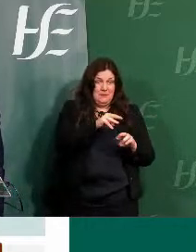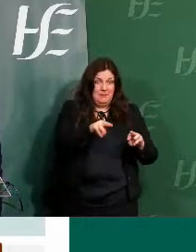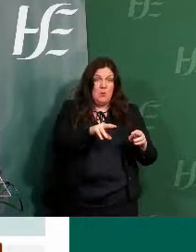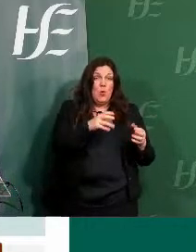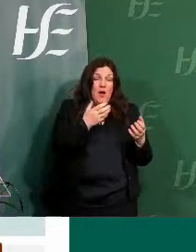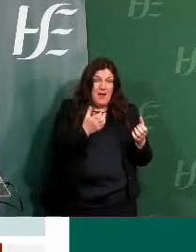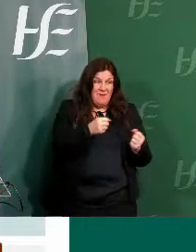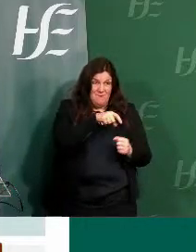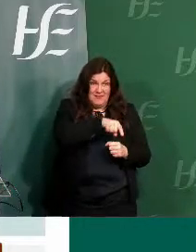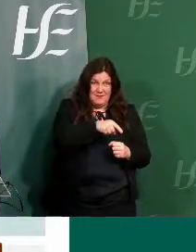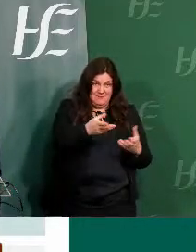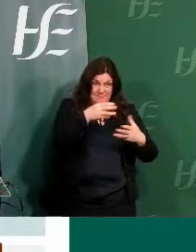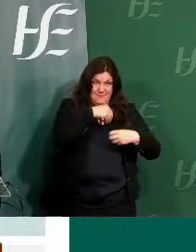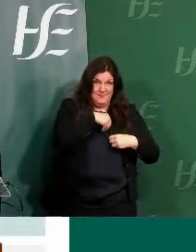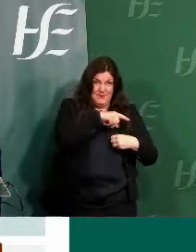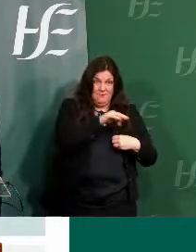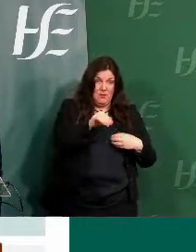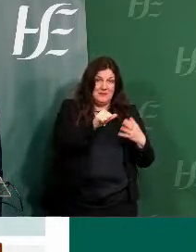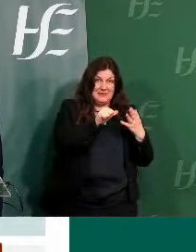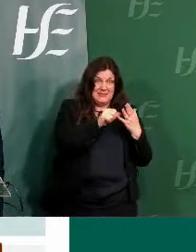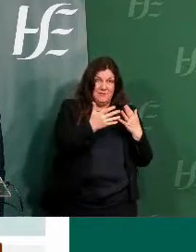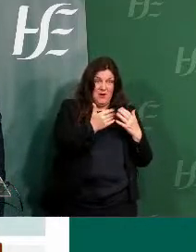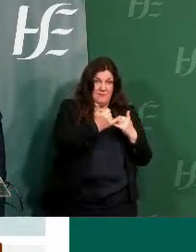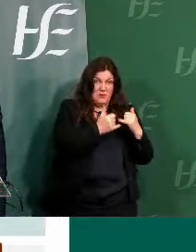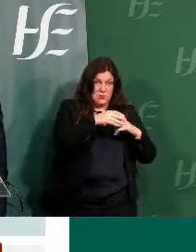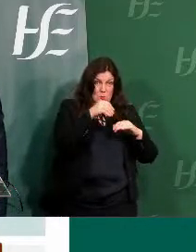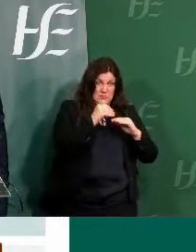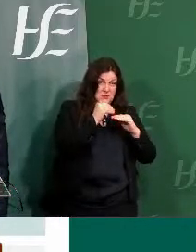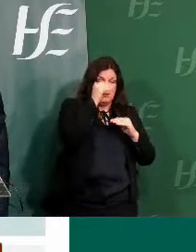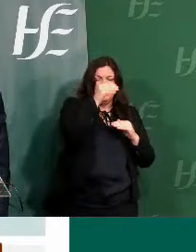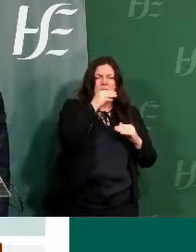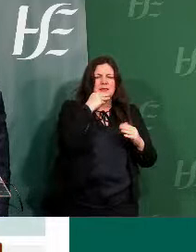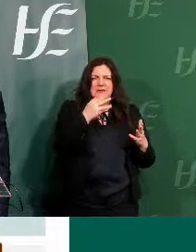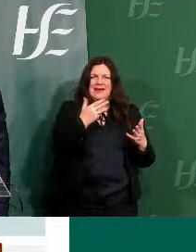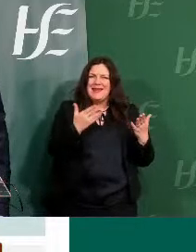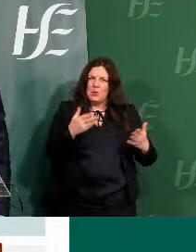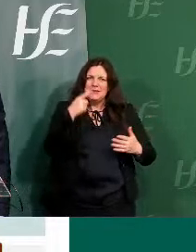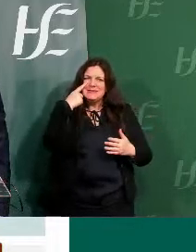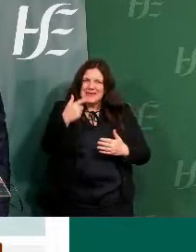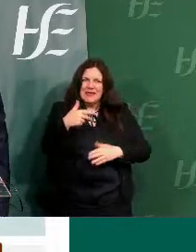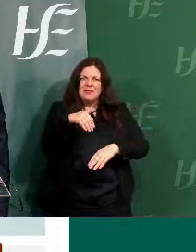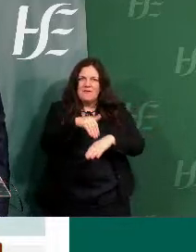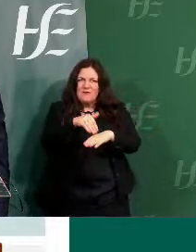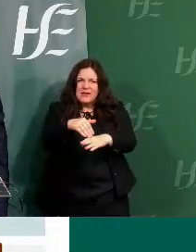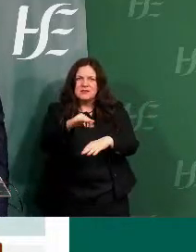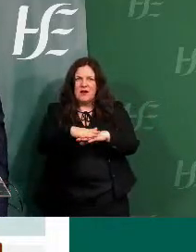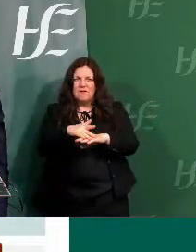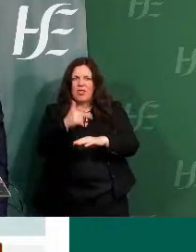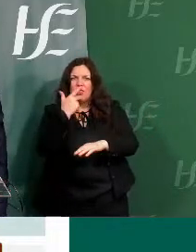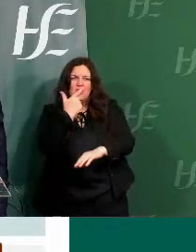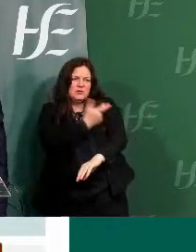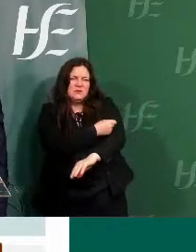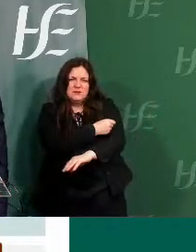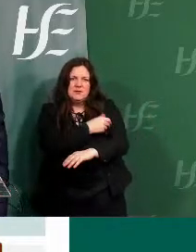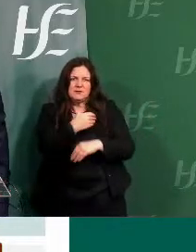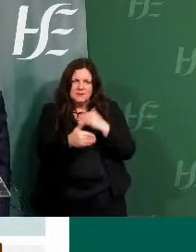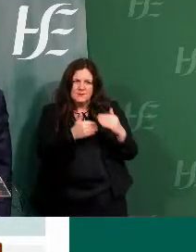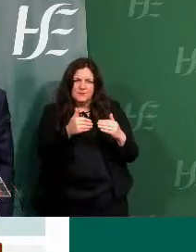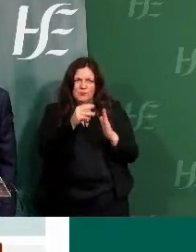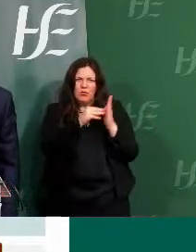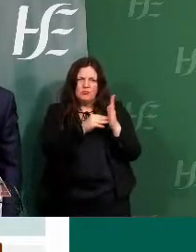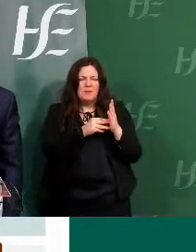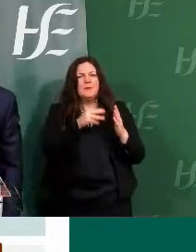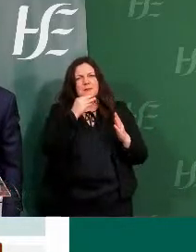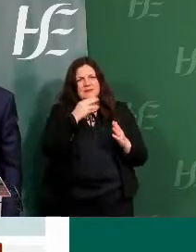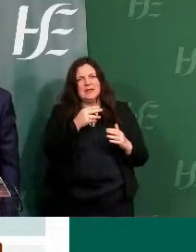this shows you the impact of the vaccine program as it kicks in with those high age groups, falling proportion of cases attributable to those